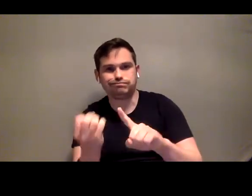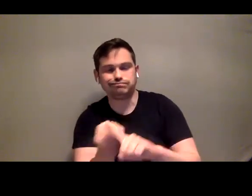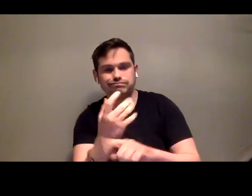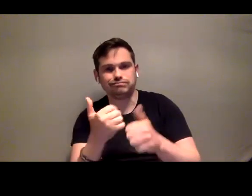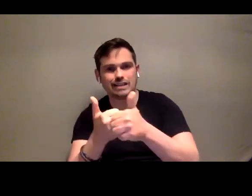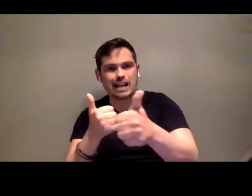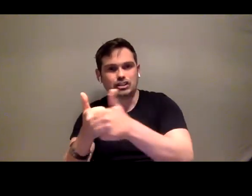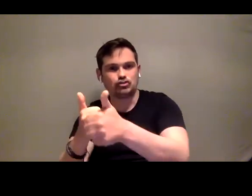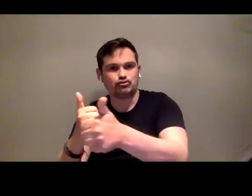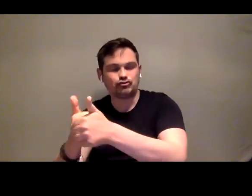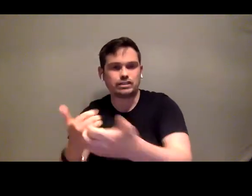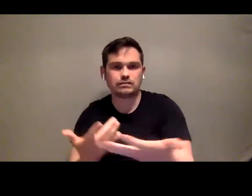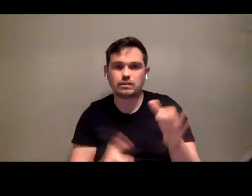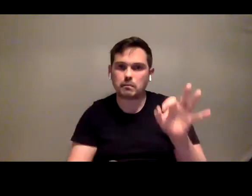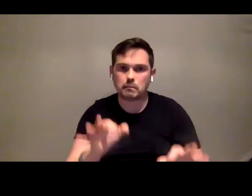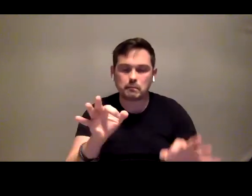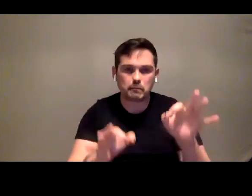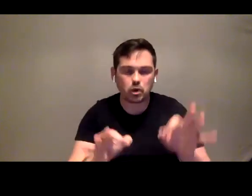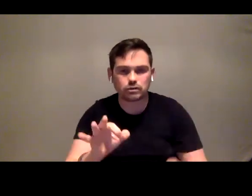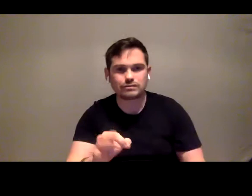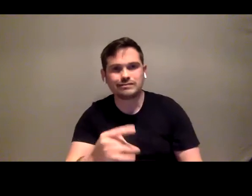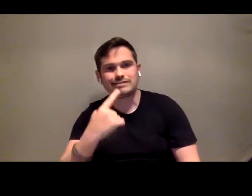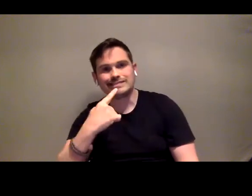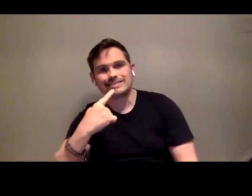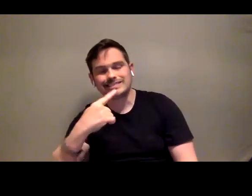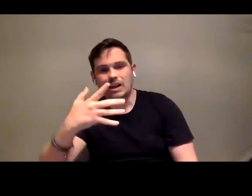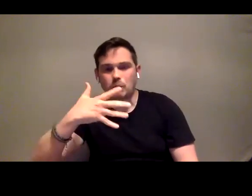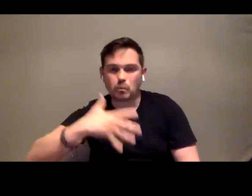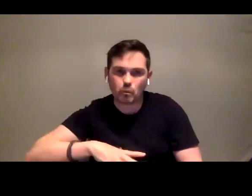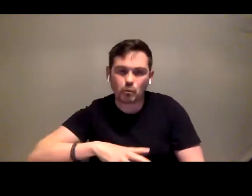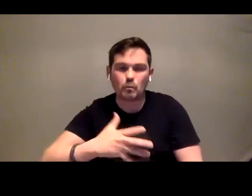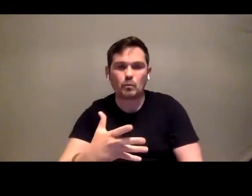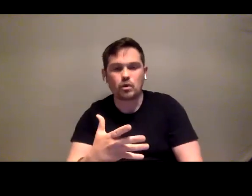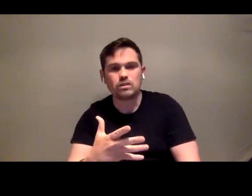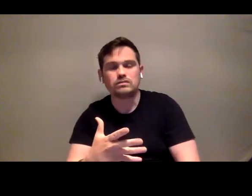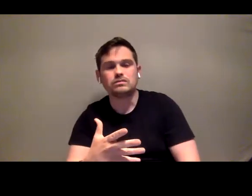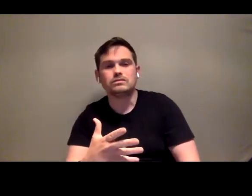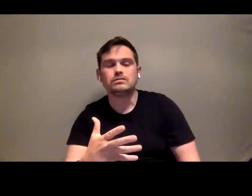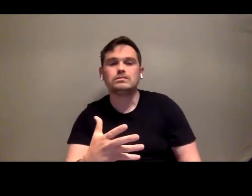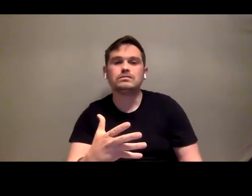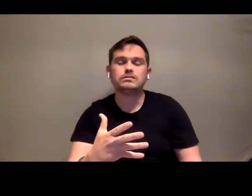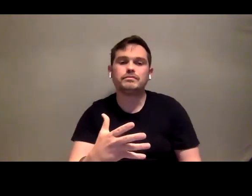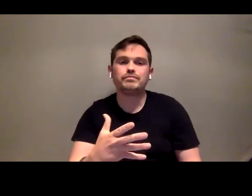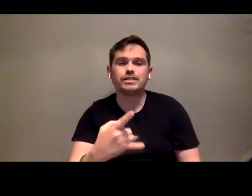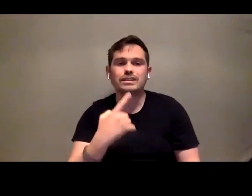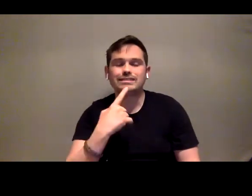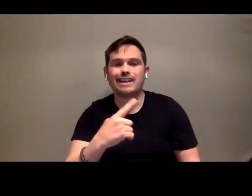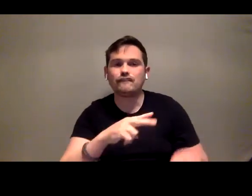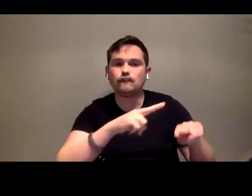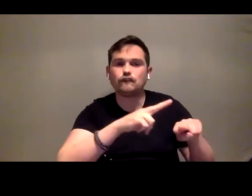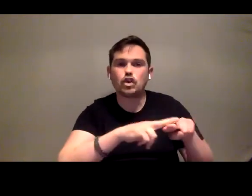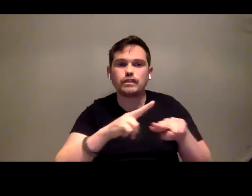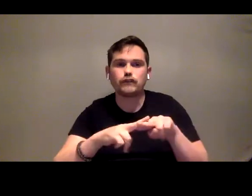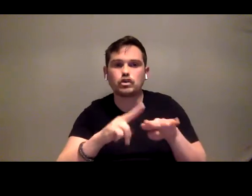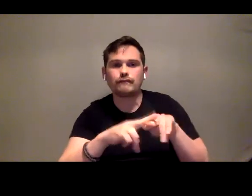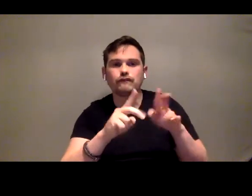you know, politicians are saying they want to build back better. And we even, you know, hear from fossil fuel companies that, you know, their plans